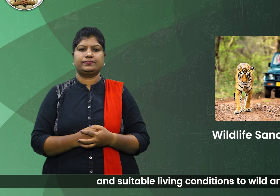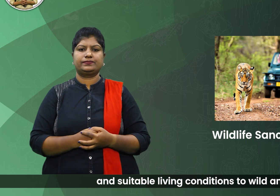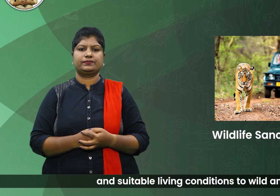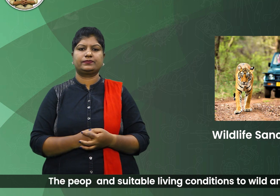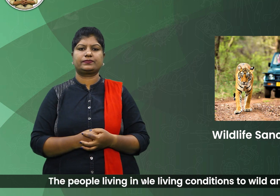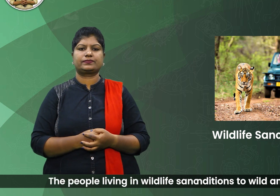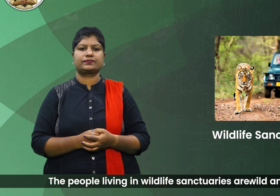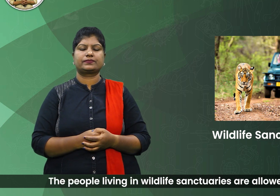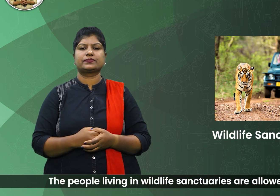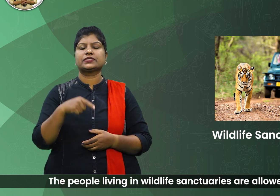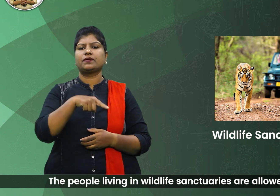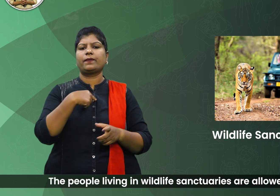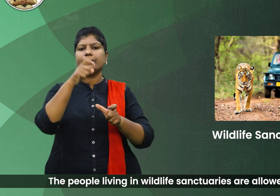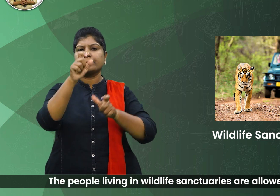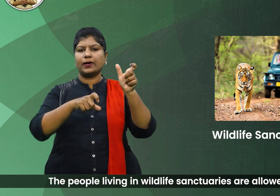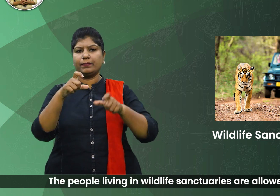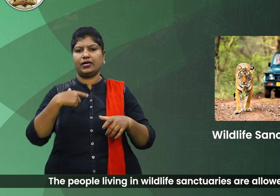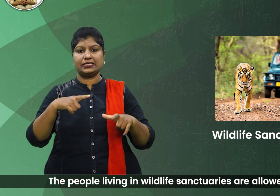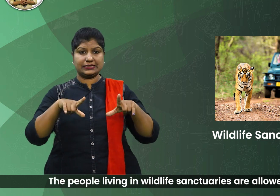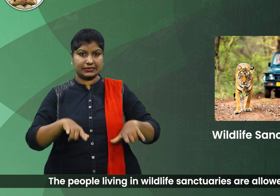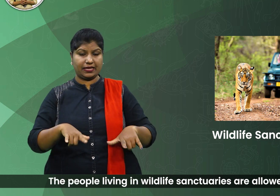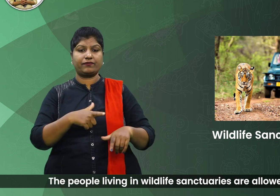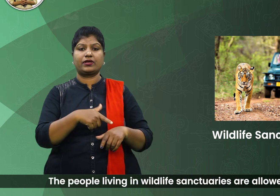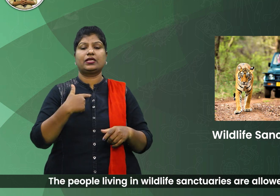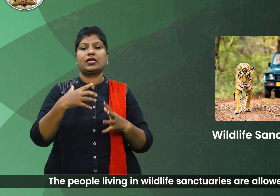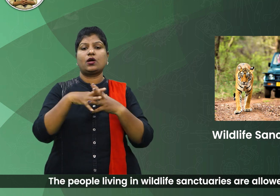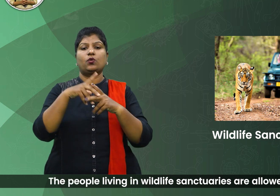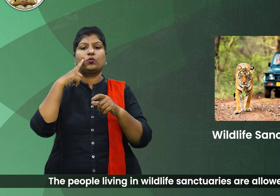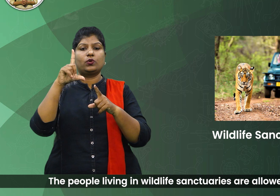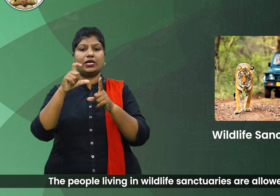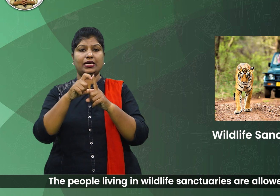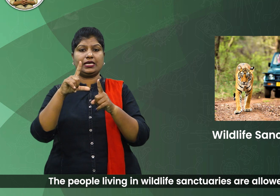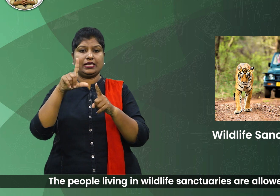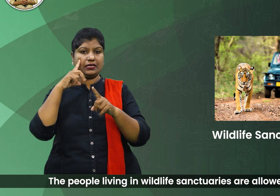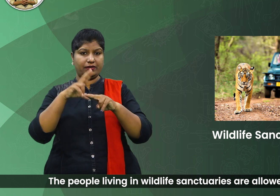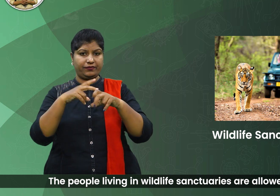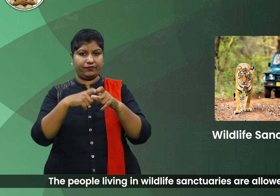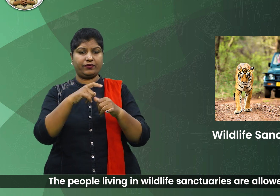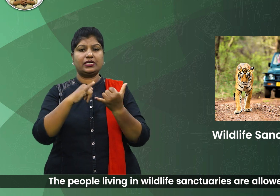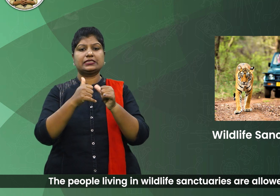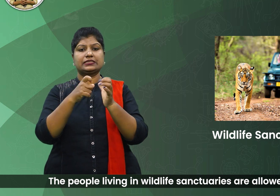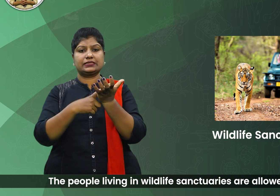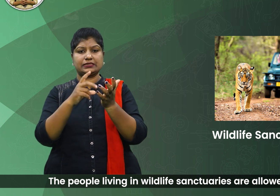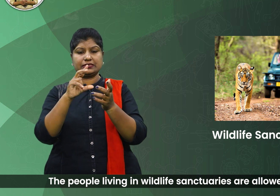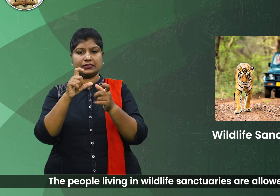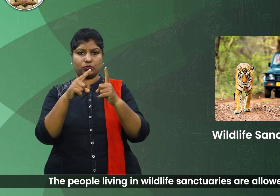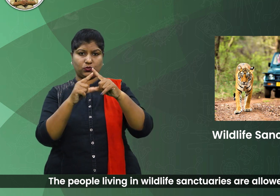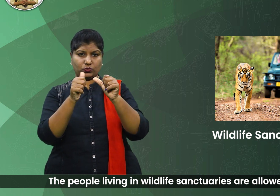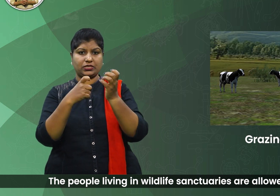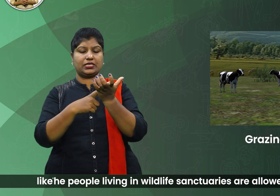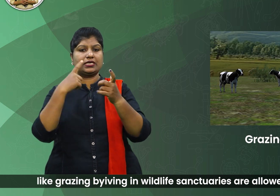The people living in wildlife sanctuaries are allowed to do activities